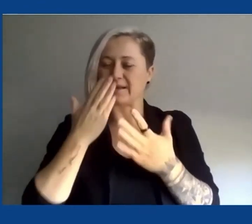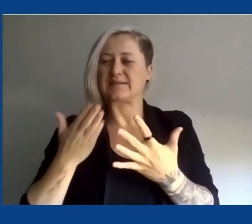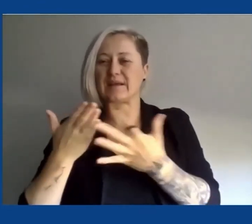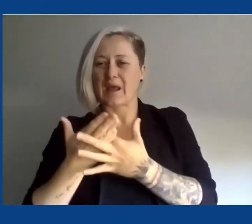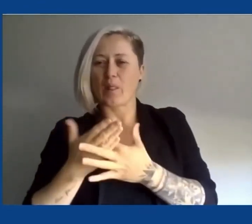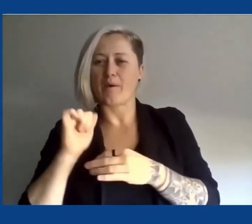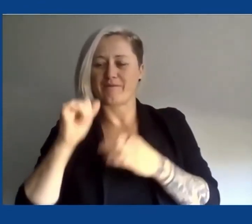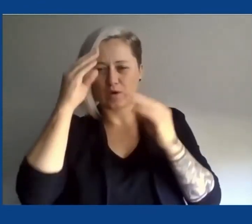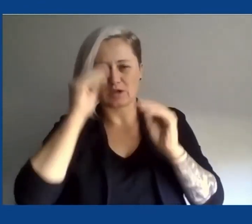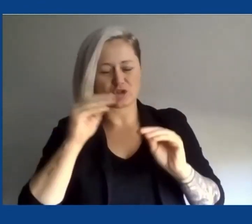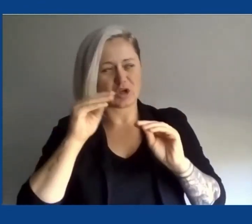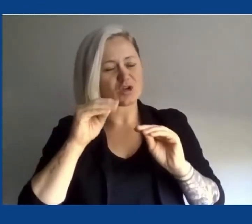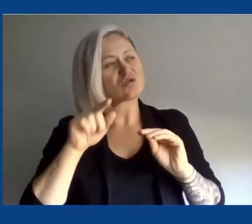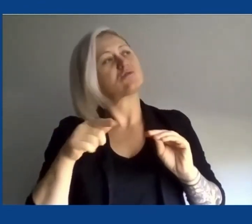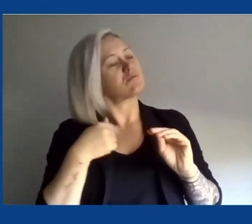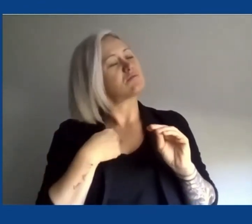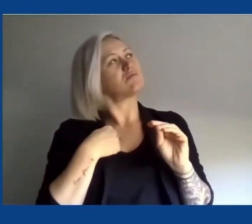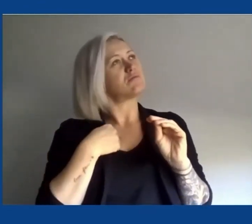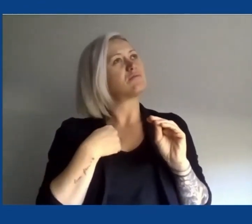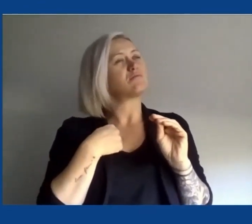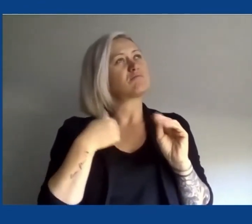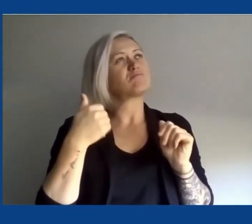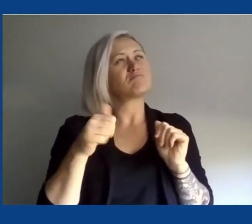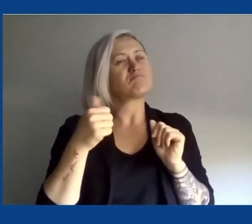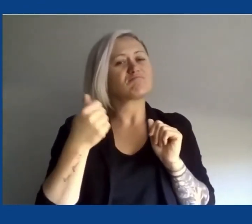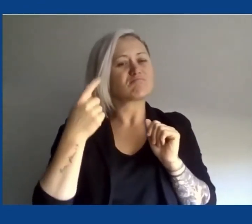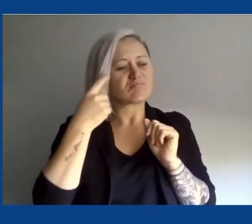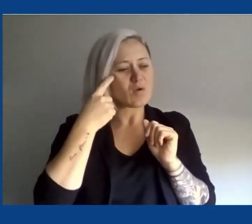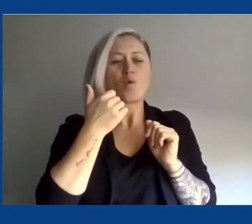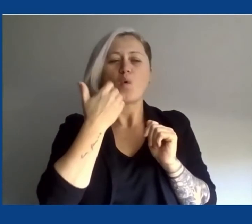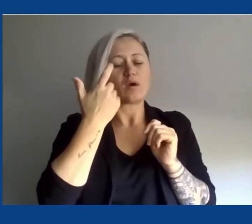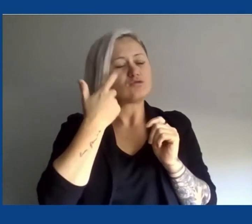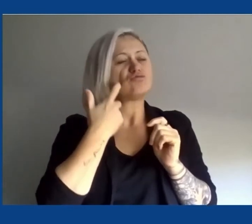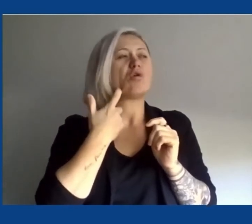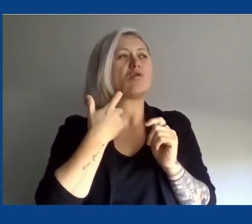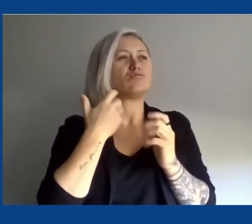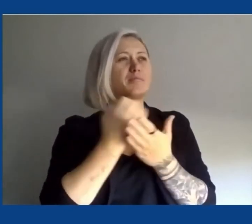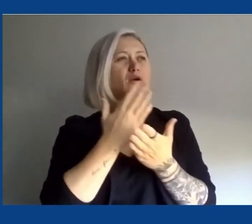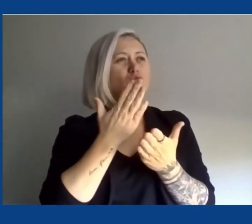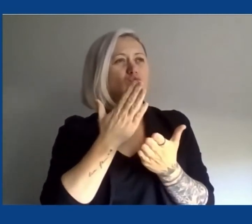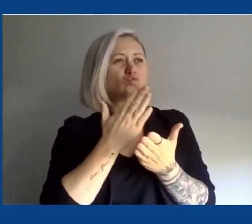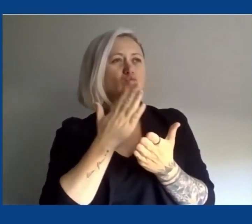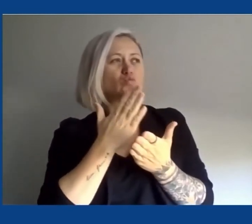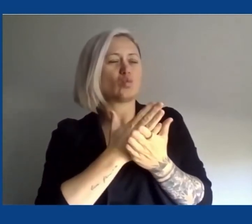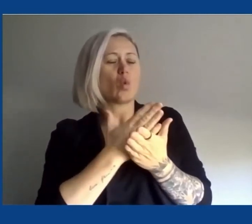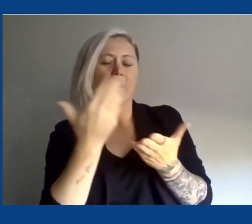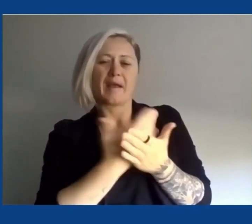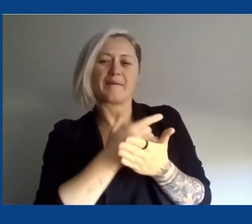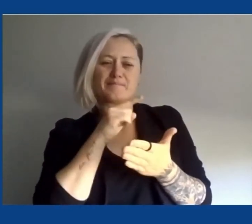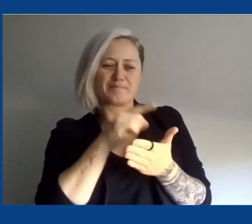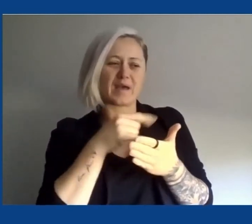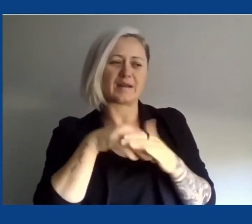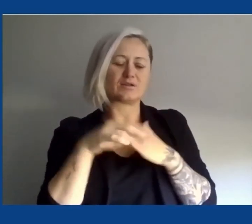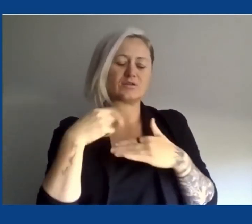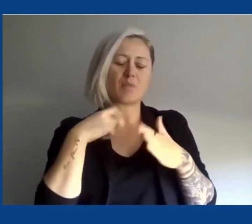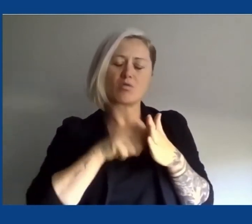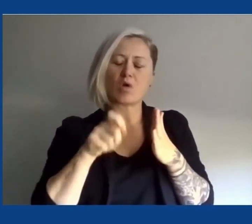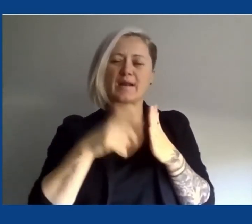rings true to me, and I've always tried to incorporate all my practical learnings and experiences into either my writings and teachings.